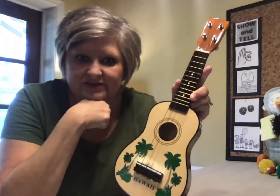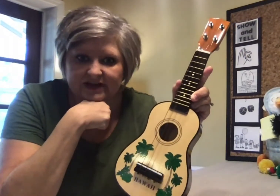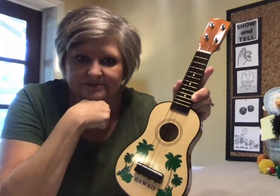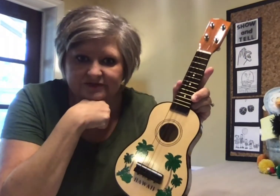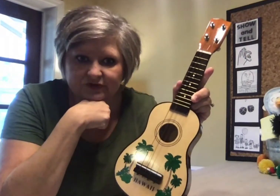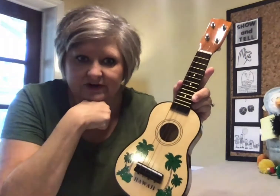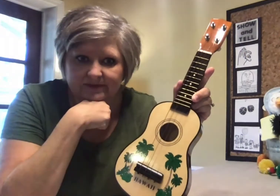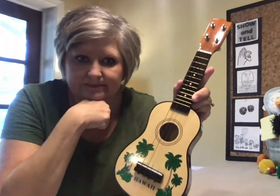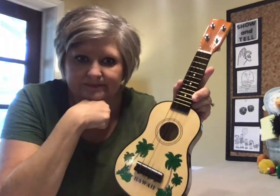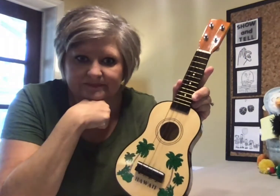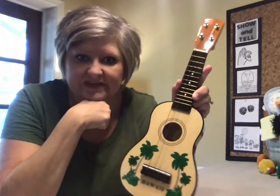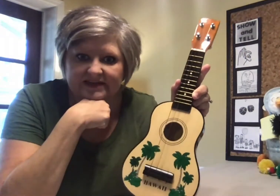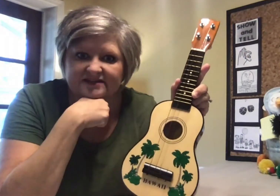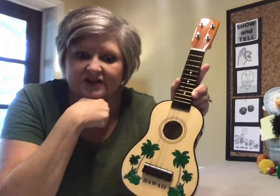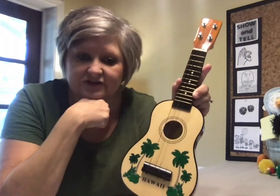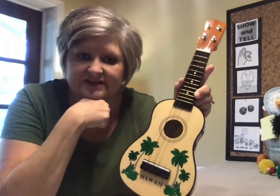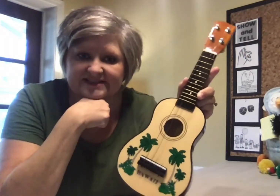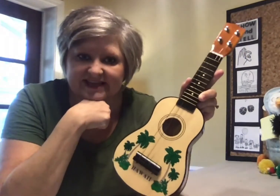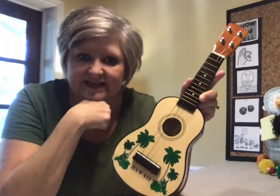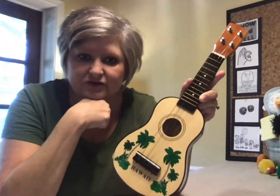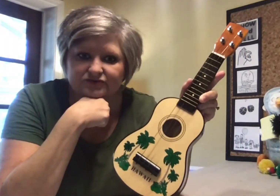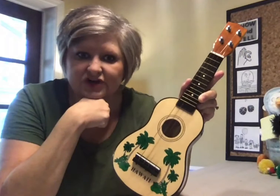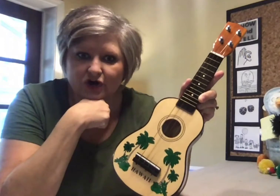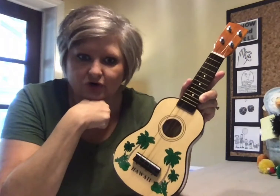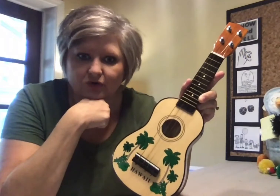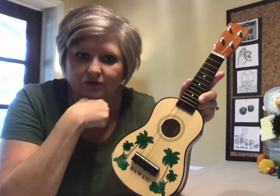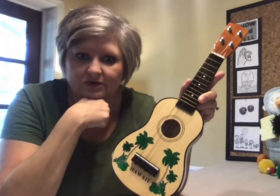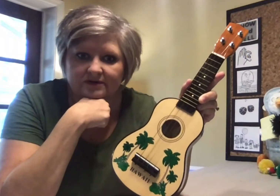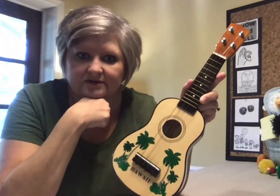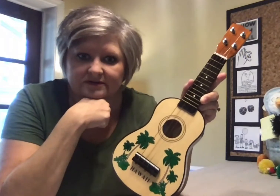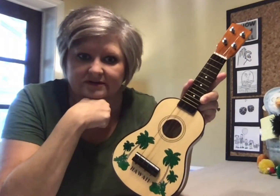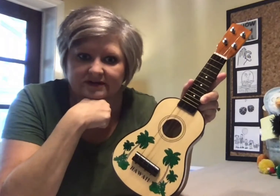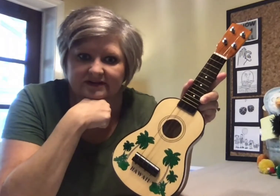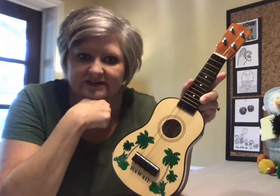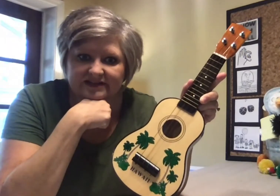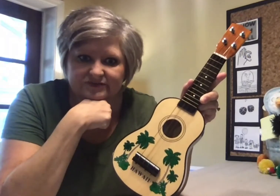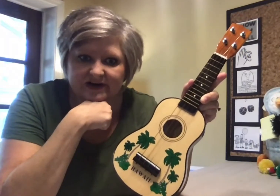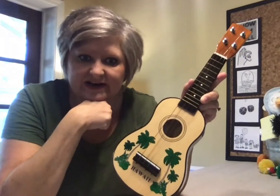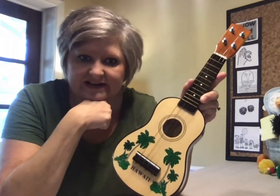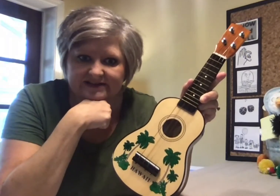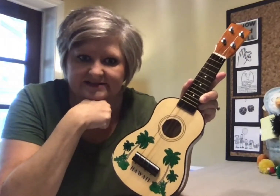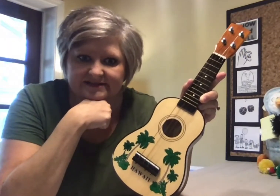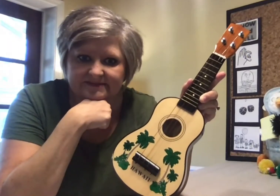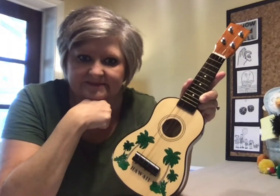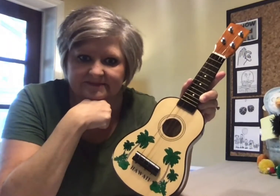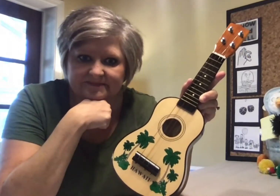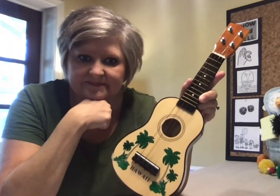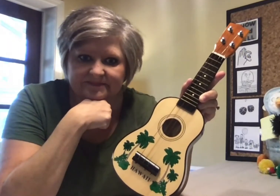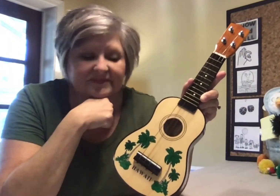comes from. It's called a sound hole. That's right.